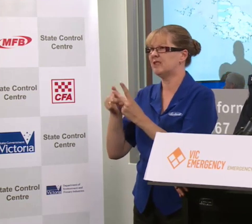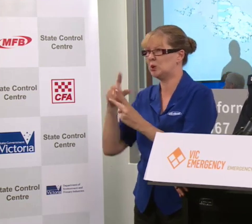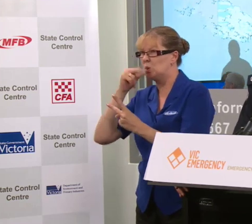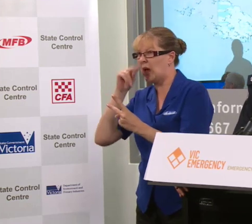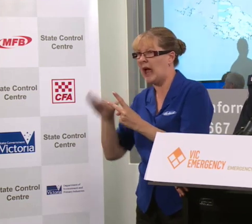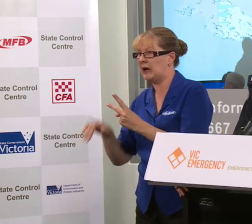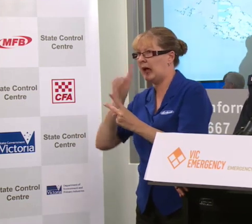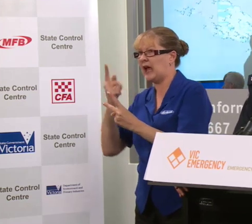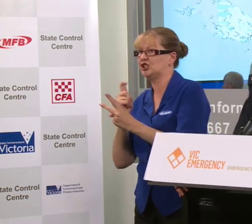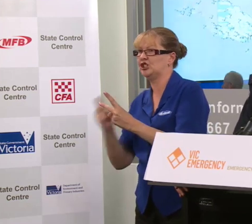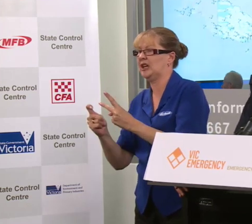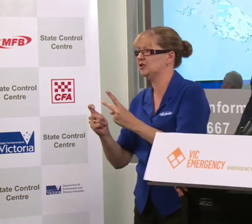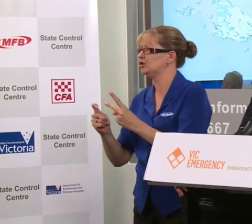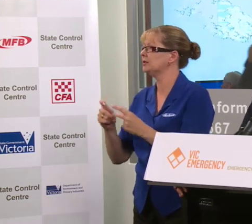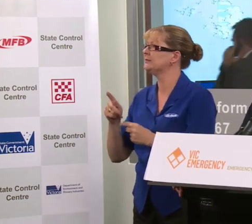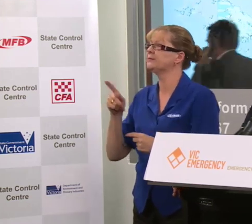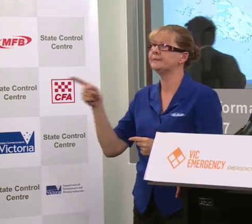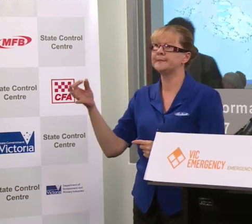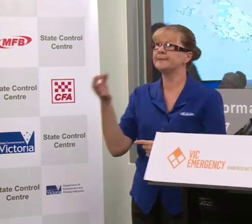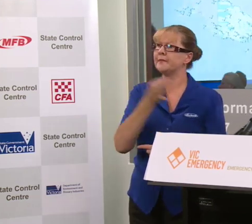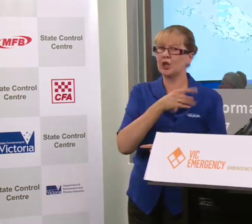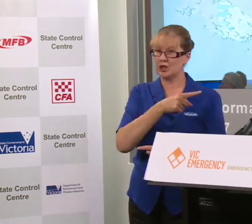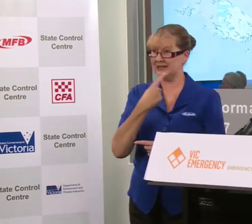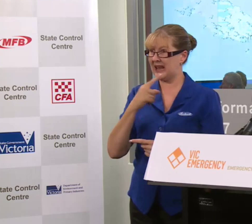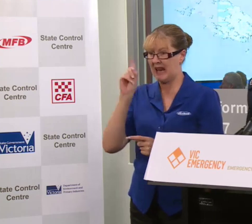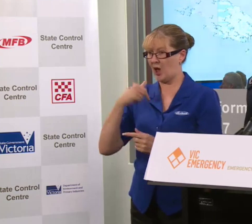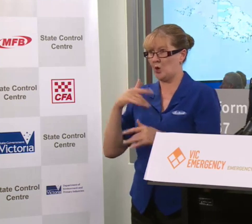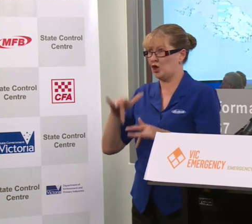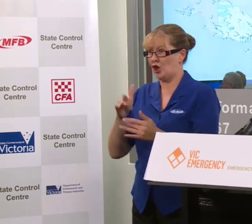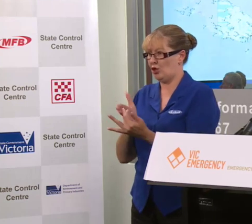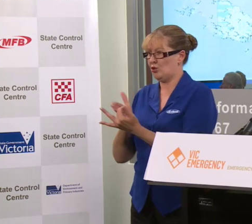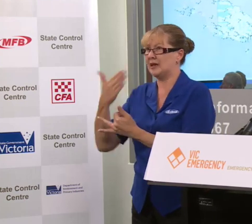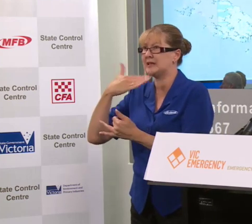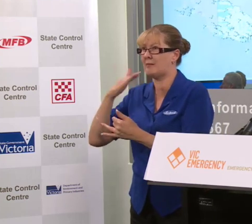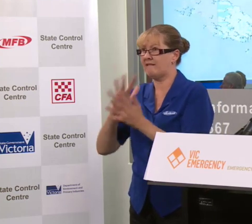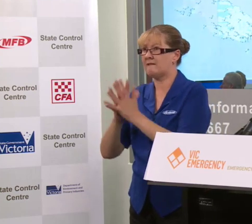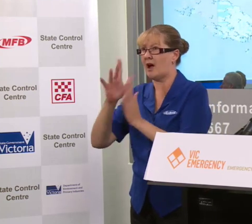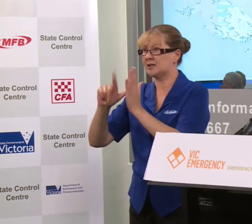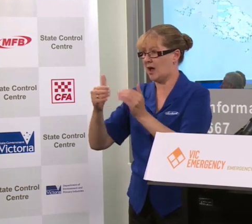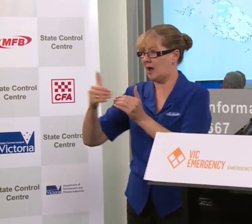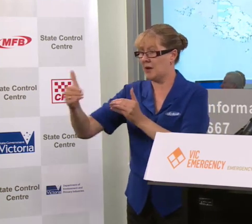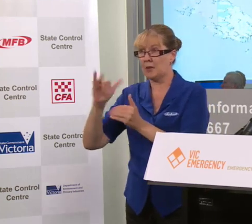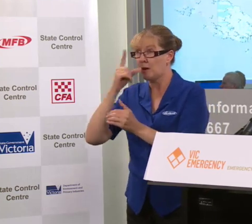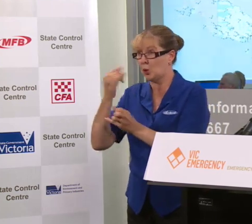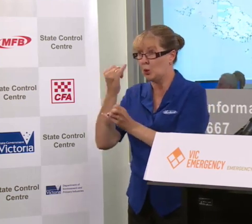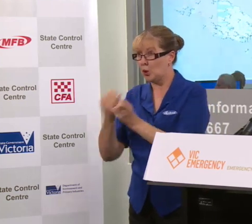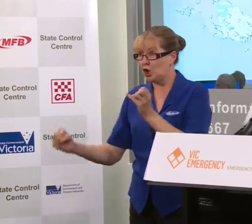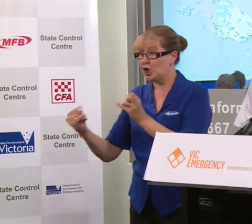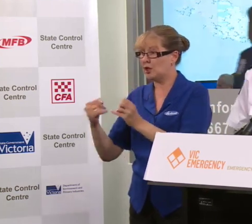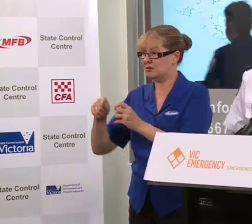charged. You mentioned that we're only halfway through the fire season. Is there concern that the situation can escalate over the next month and a